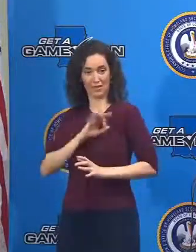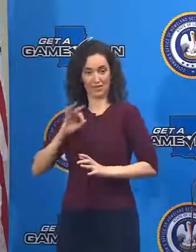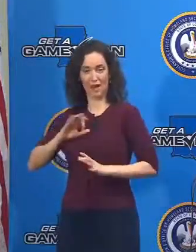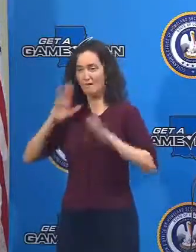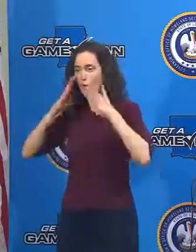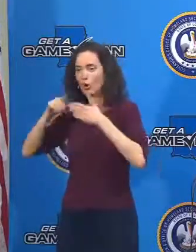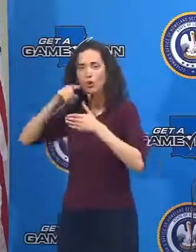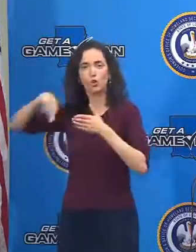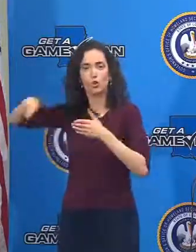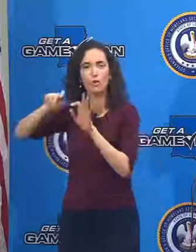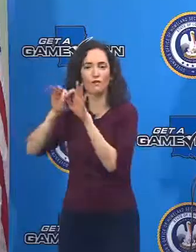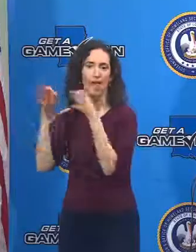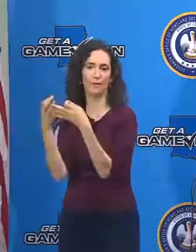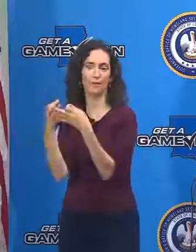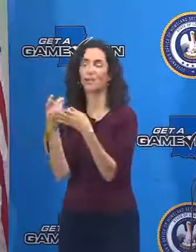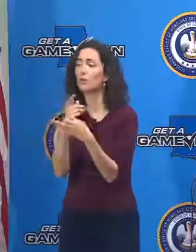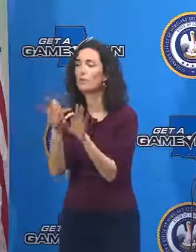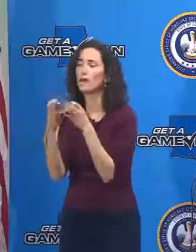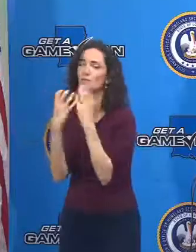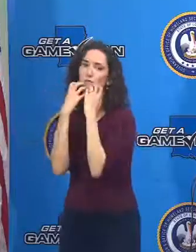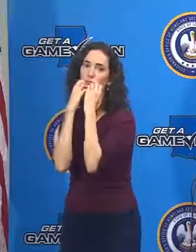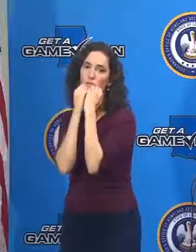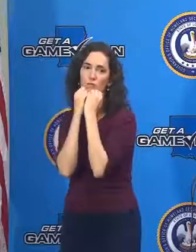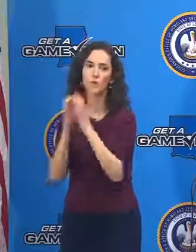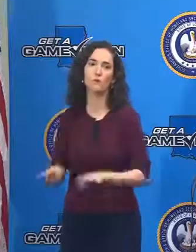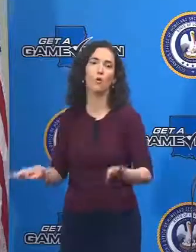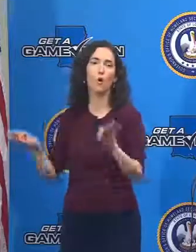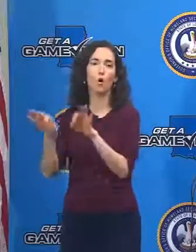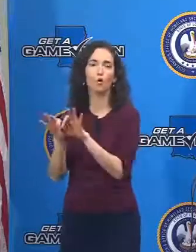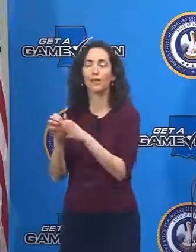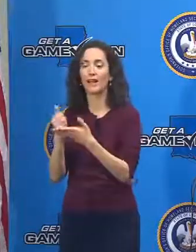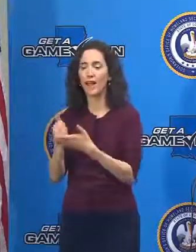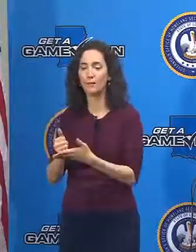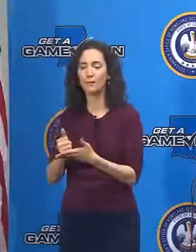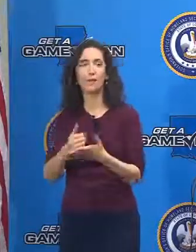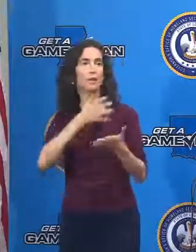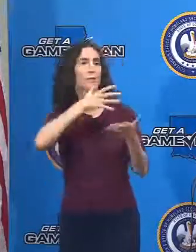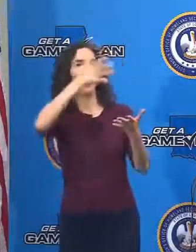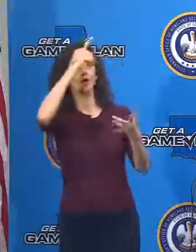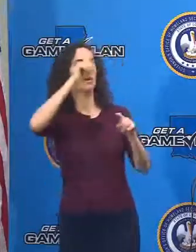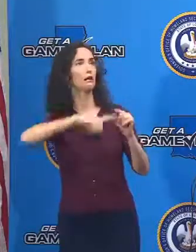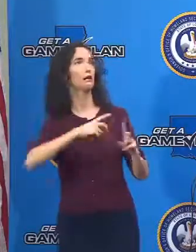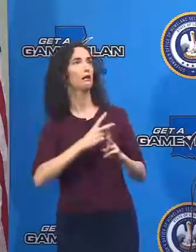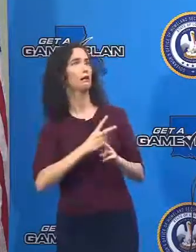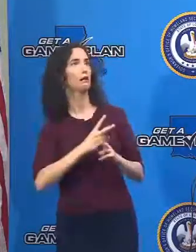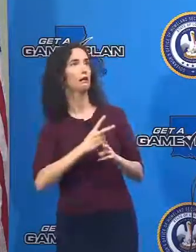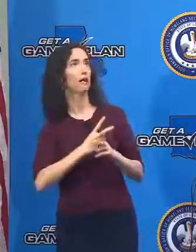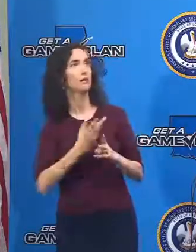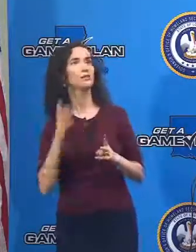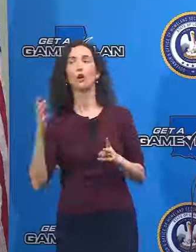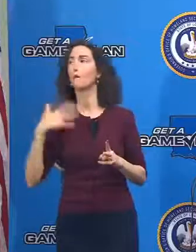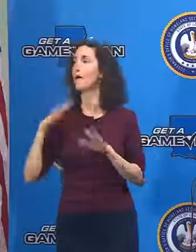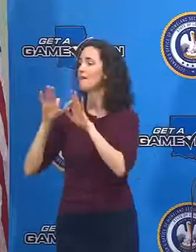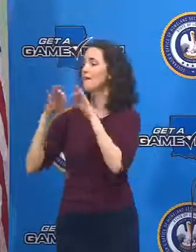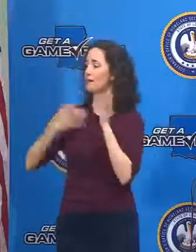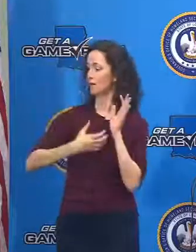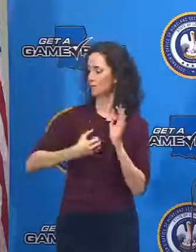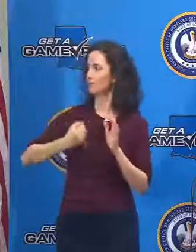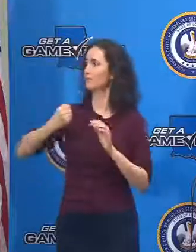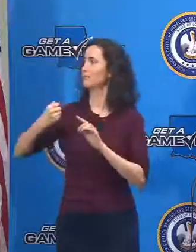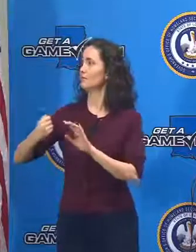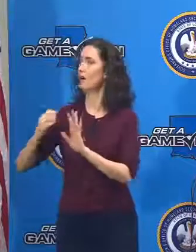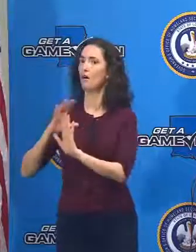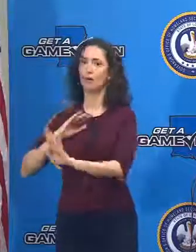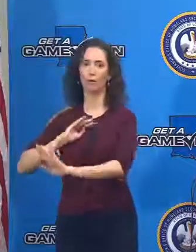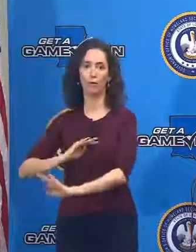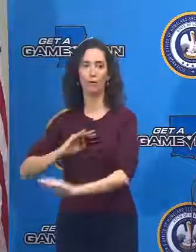so critical for us. They keep children connected to their own family, their own history, their own culture, and they don't have